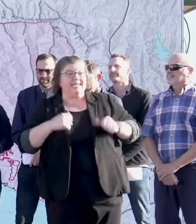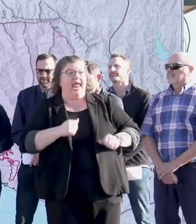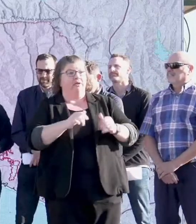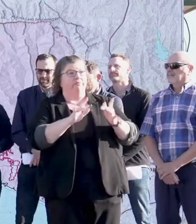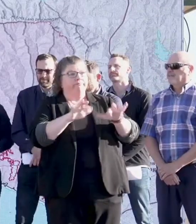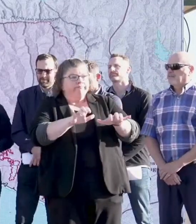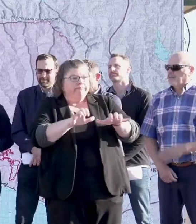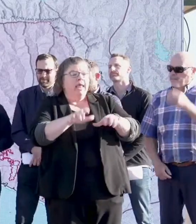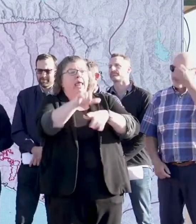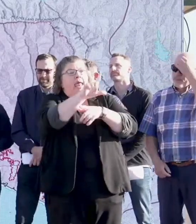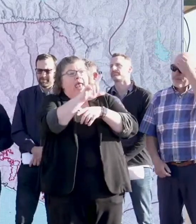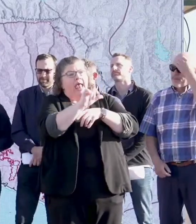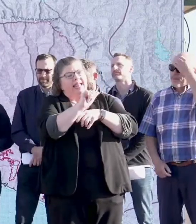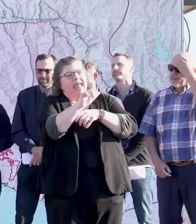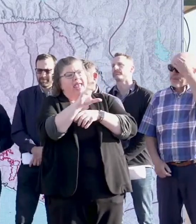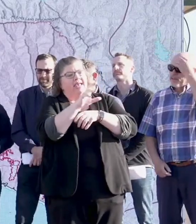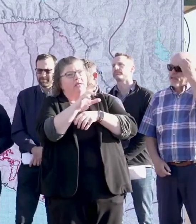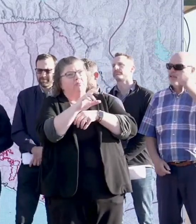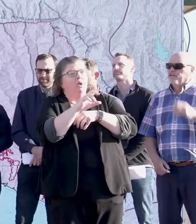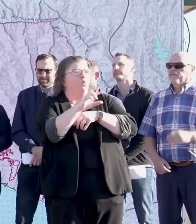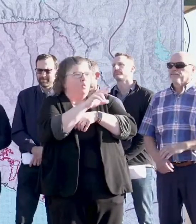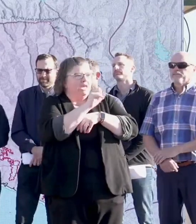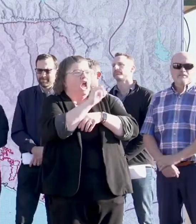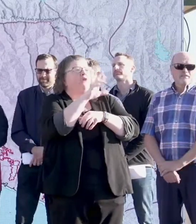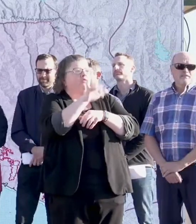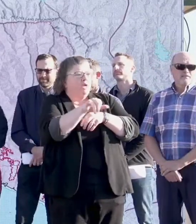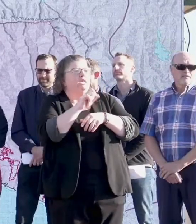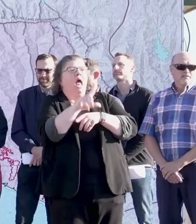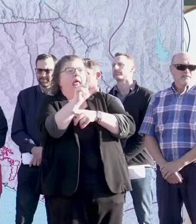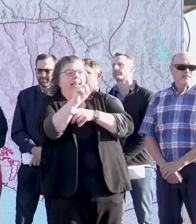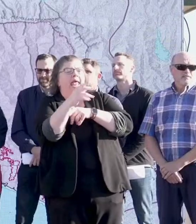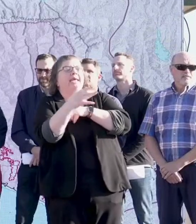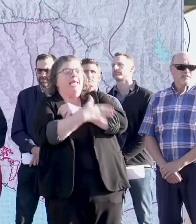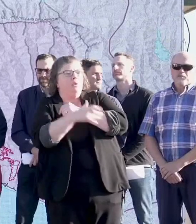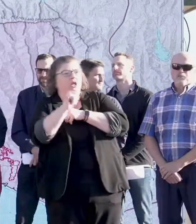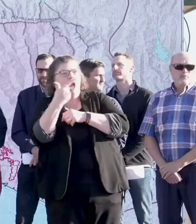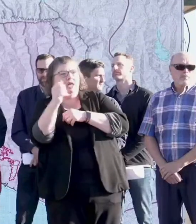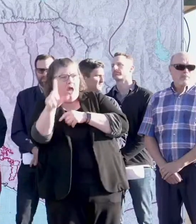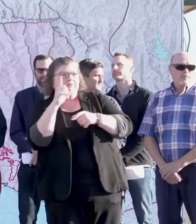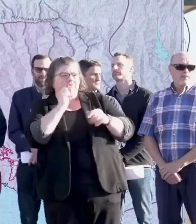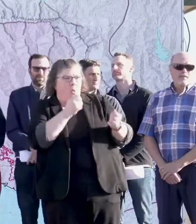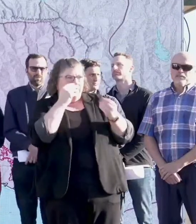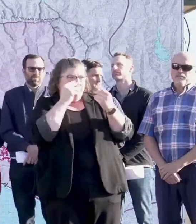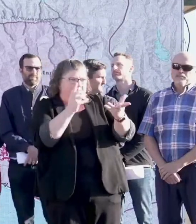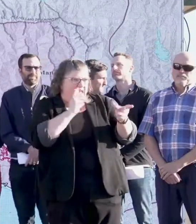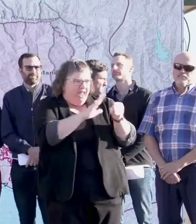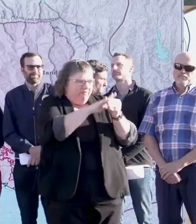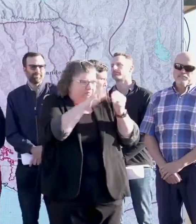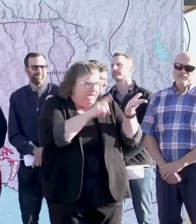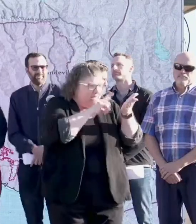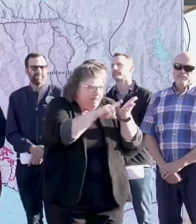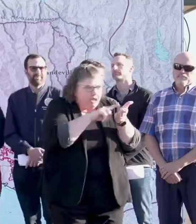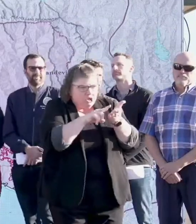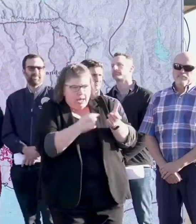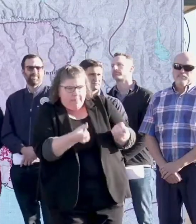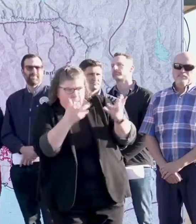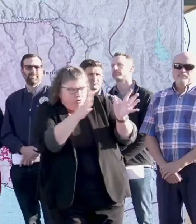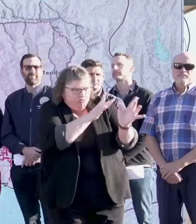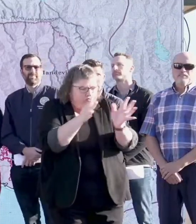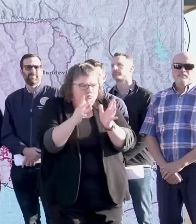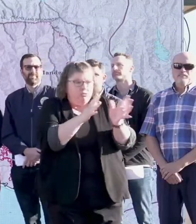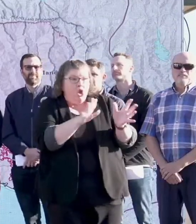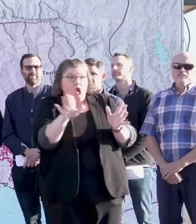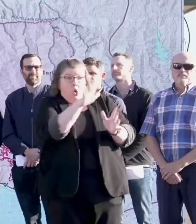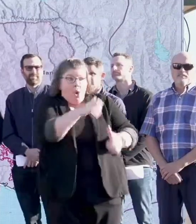recovery.lacounty.gov to view the maps that will demonstrate all of the inspections that have been completed at this date. If you do not see